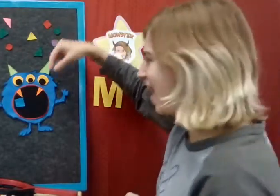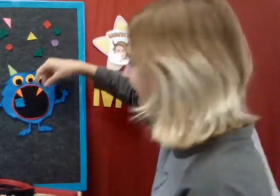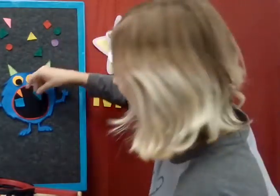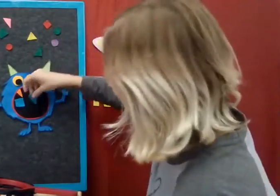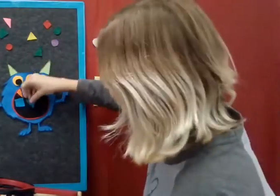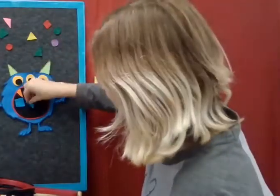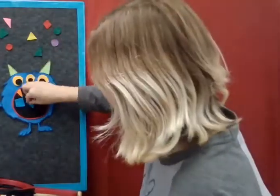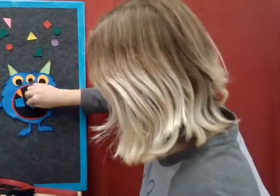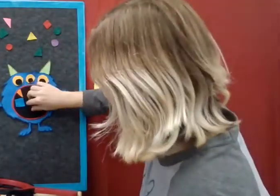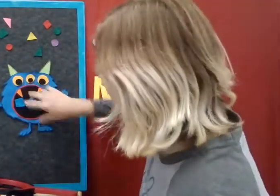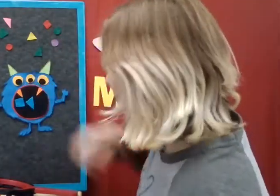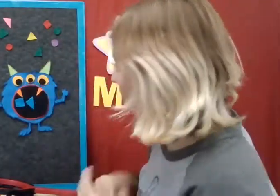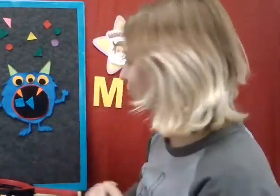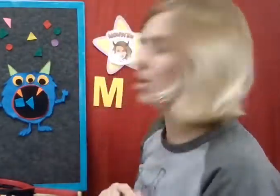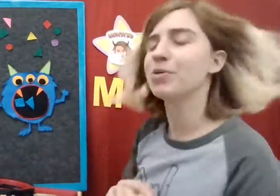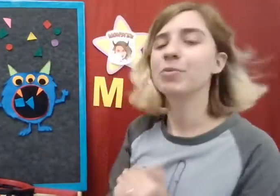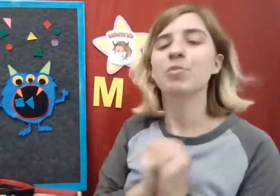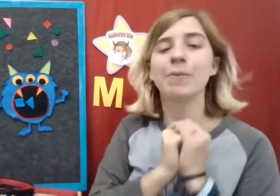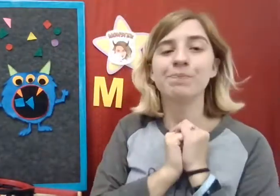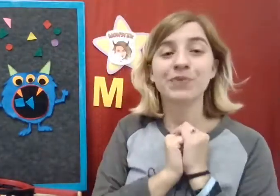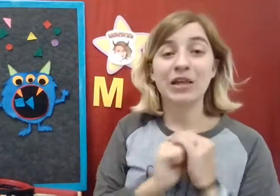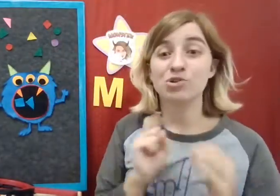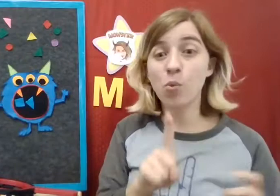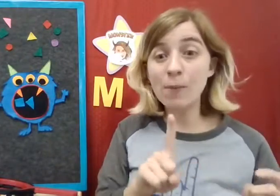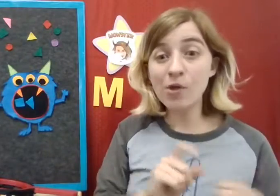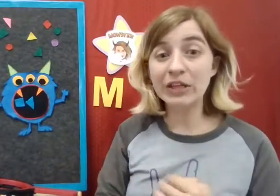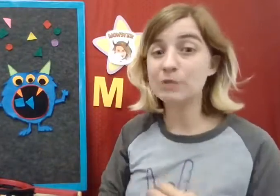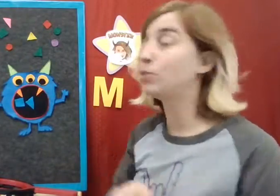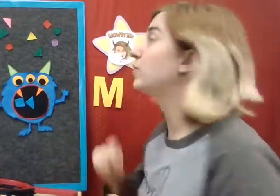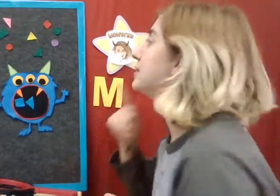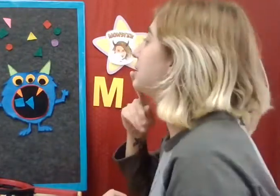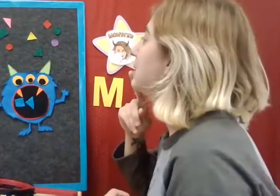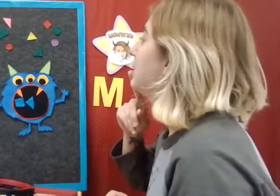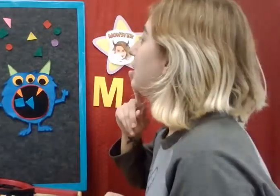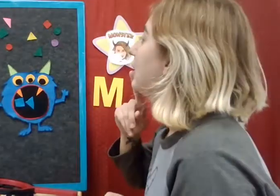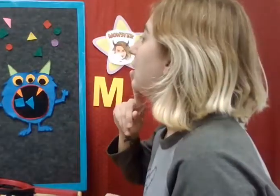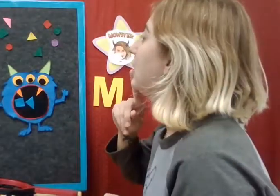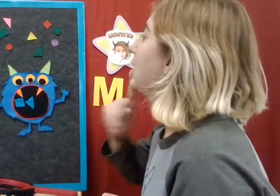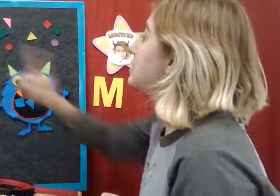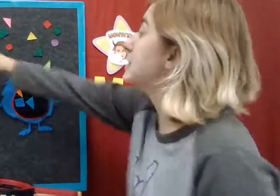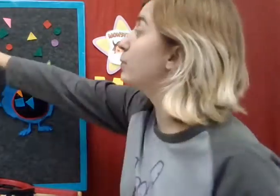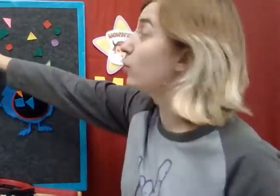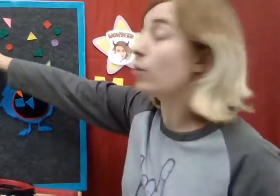Yeah! Yum, yum, yum, yum. Okay, there's one more thing that's blue. Let's see. Is this blue?